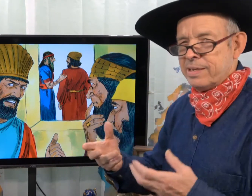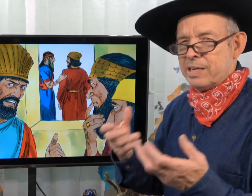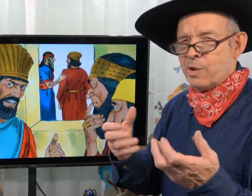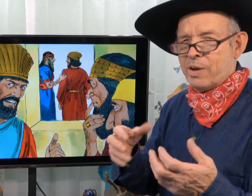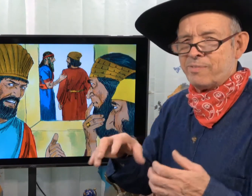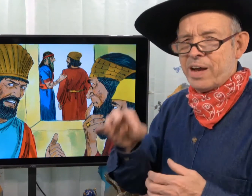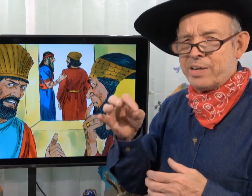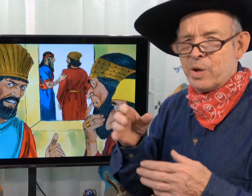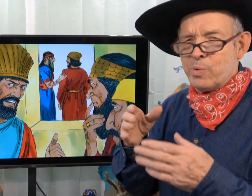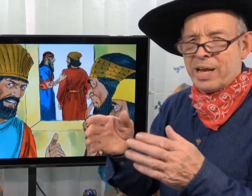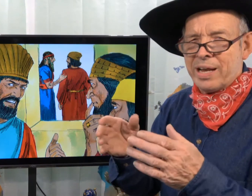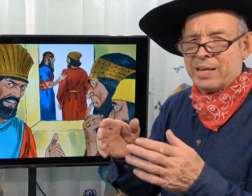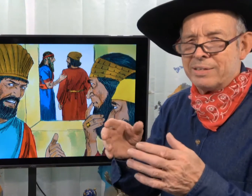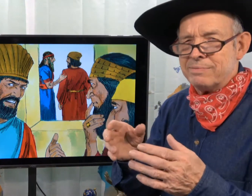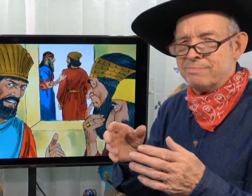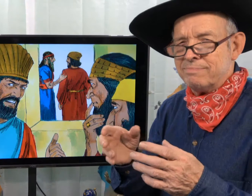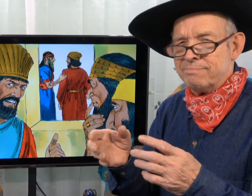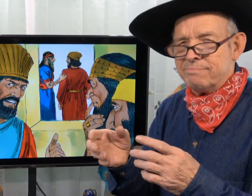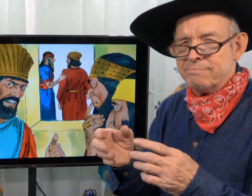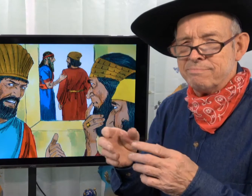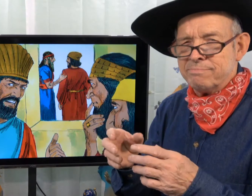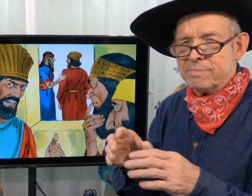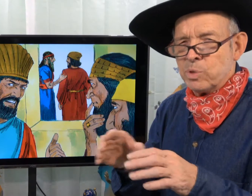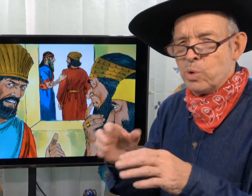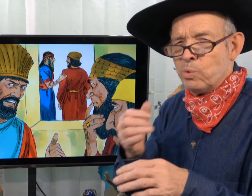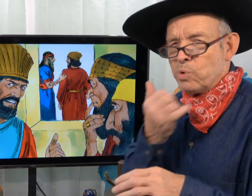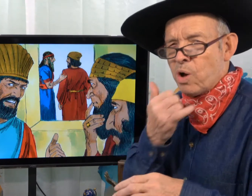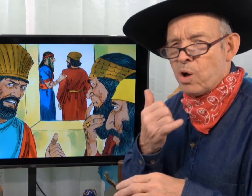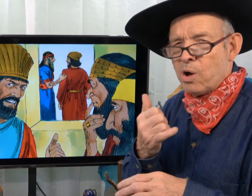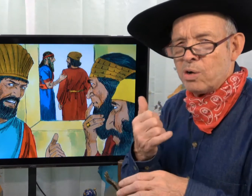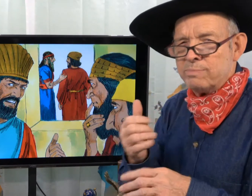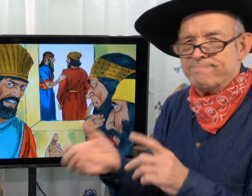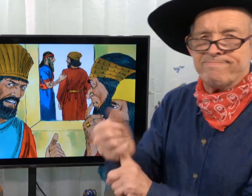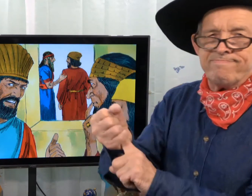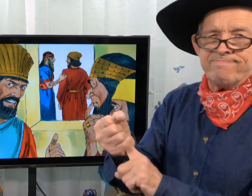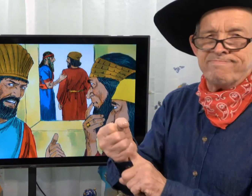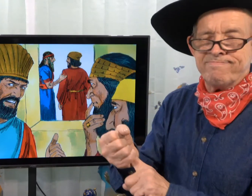You have found your way to the